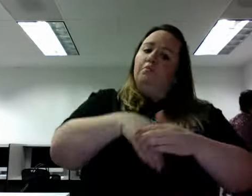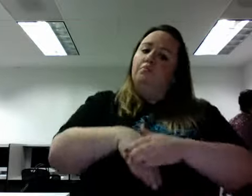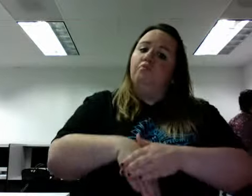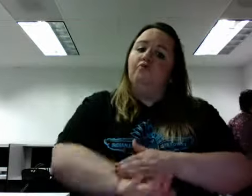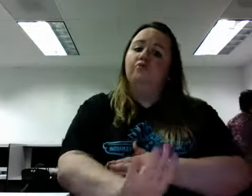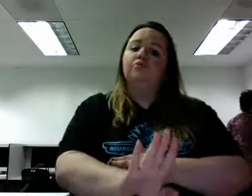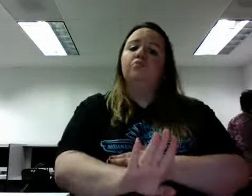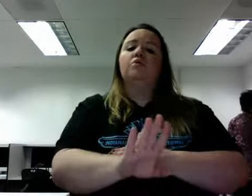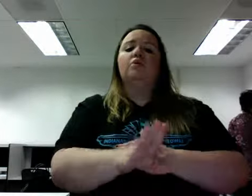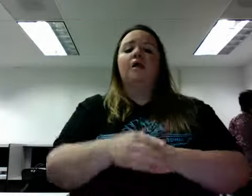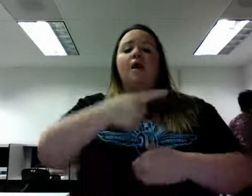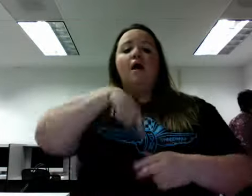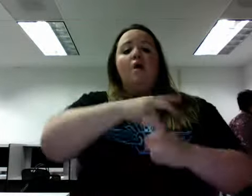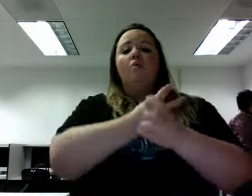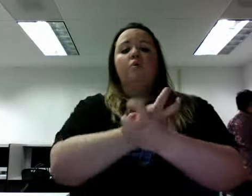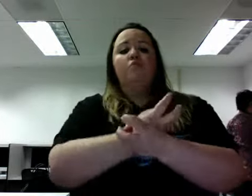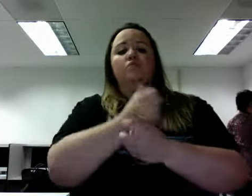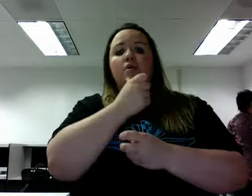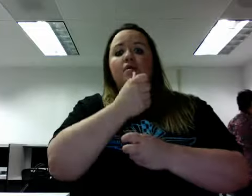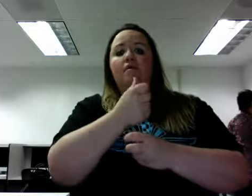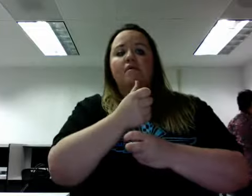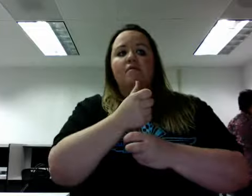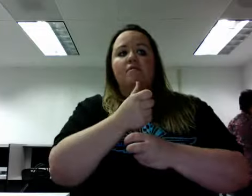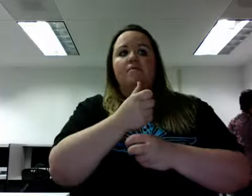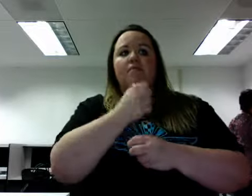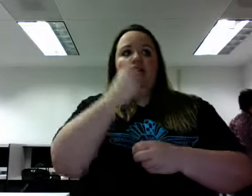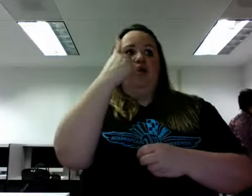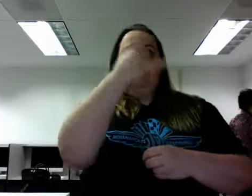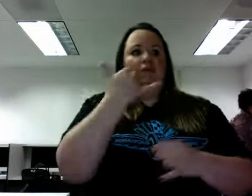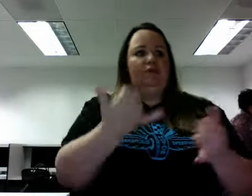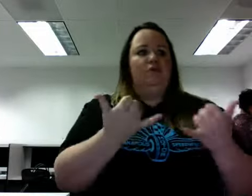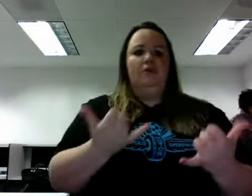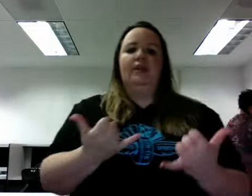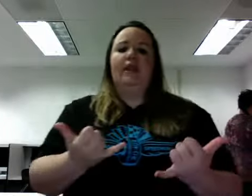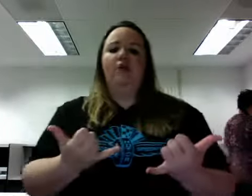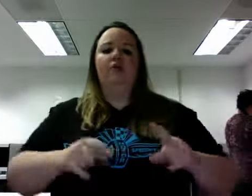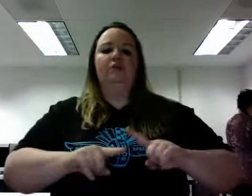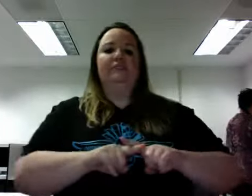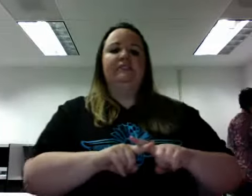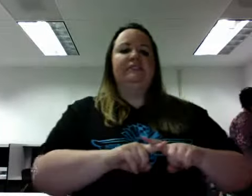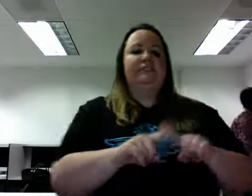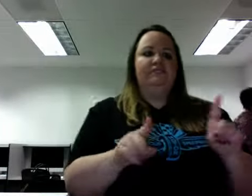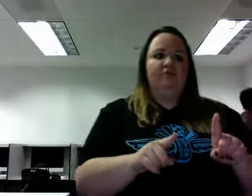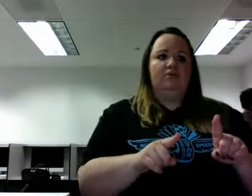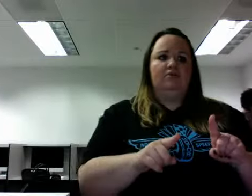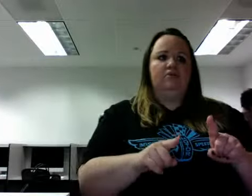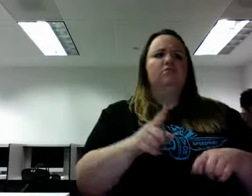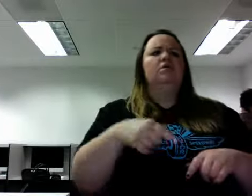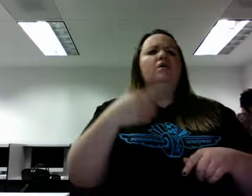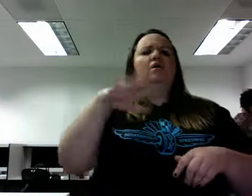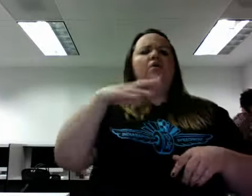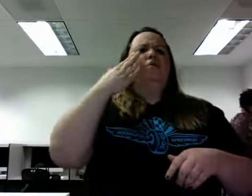our bones were not exactly the way they are now. Anybody have any idea of what our bones were probably like when we were born? Gary?